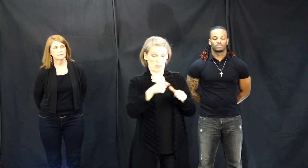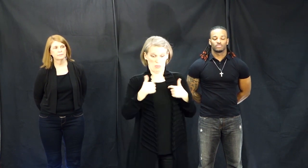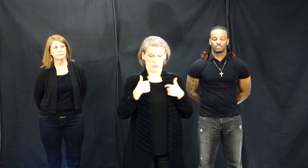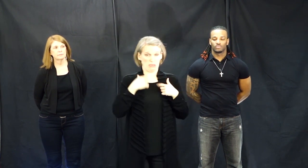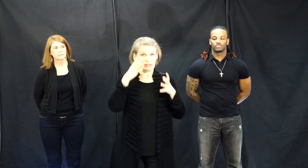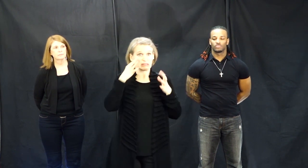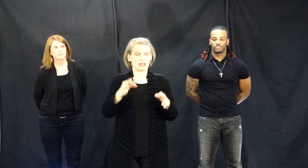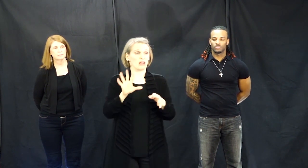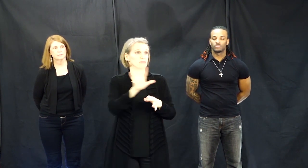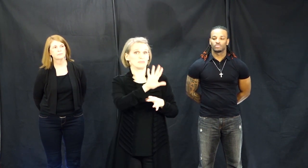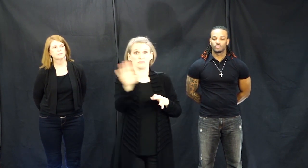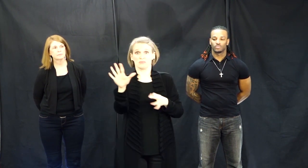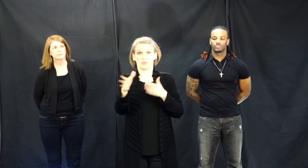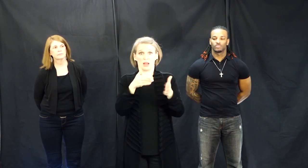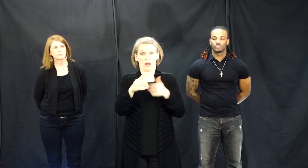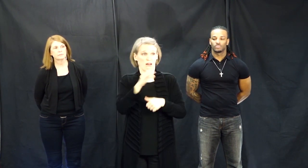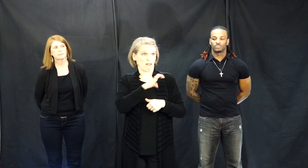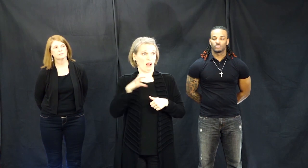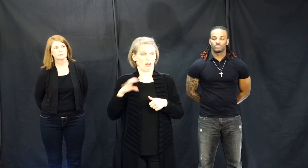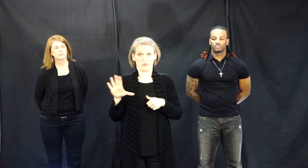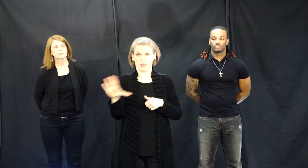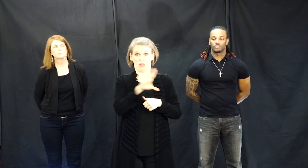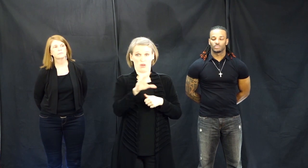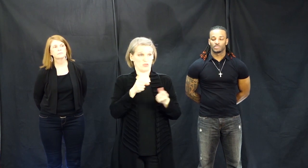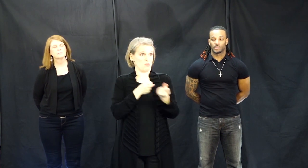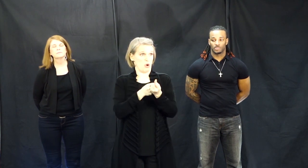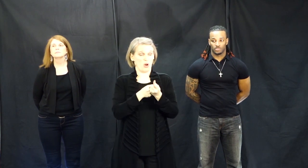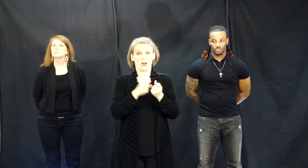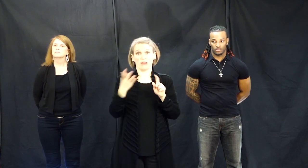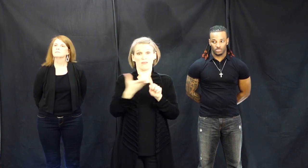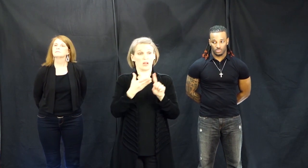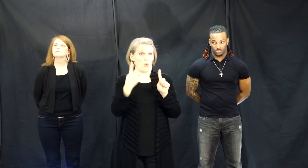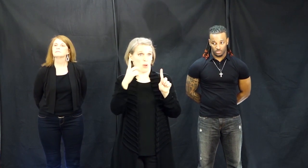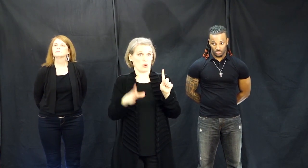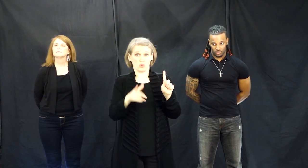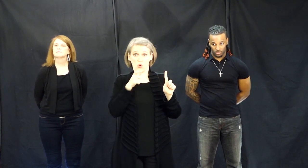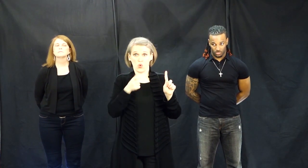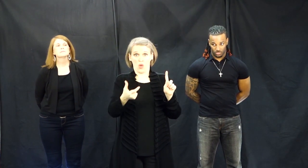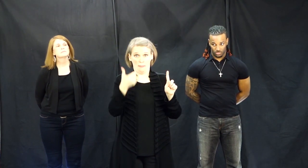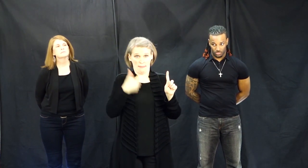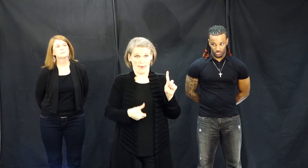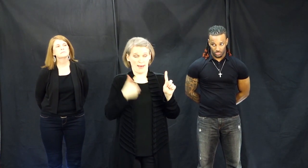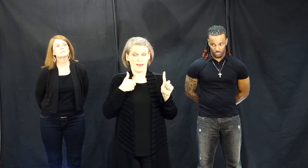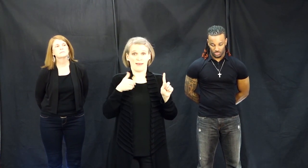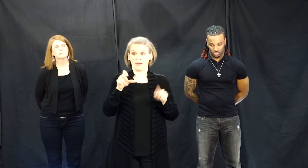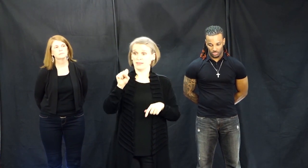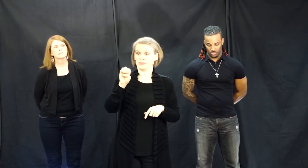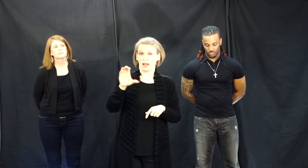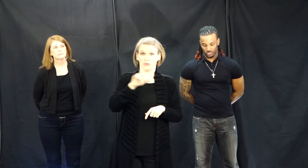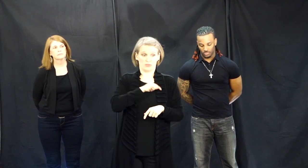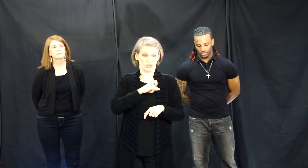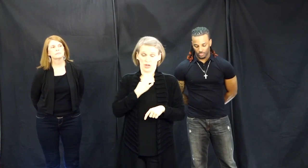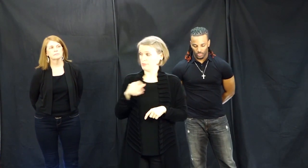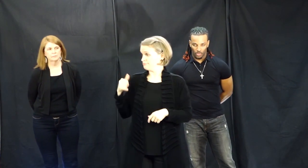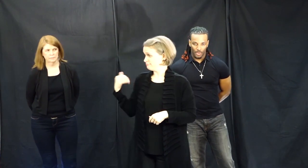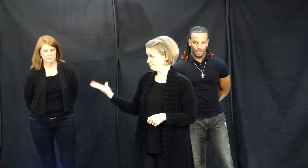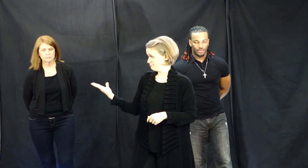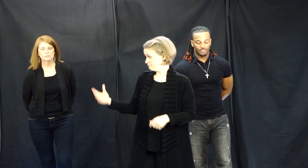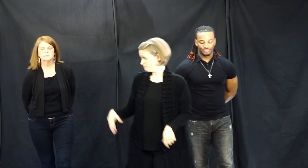is not subject to congressional approval. The only person you have to convince is me. Secretary Jefferson, you have the floor, sir.